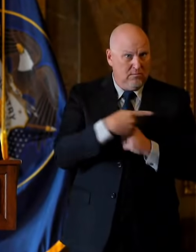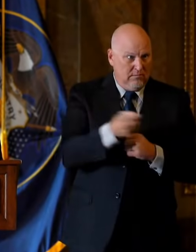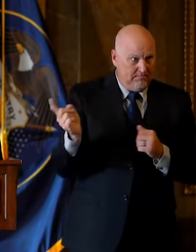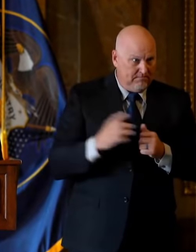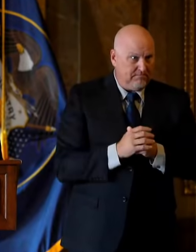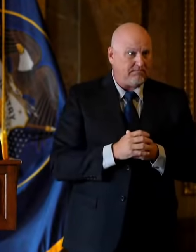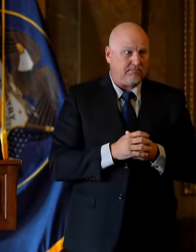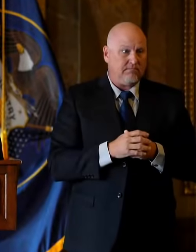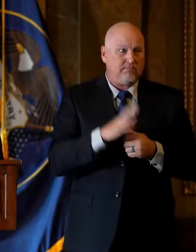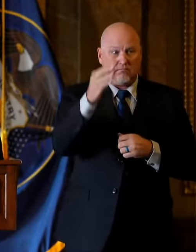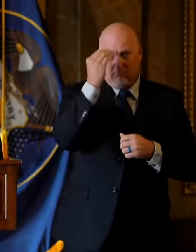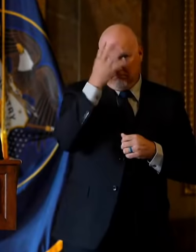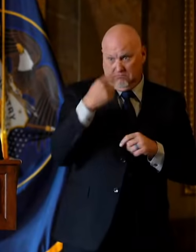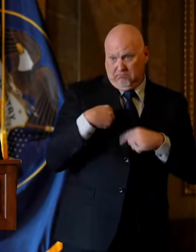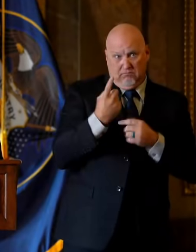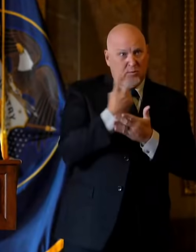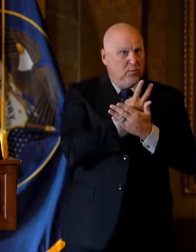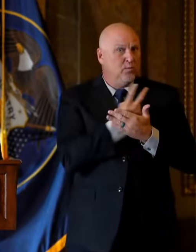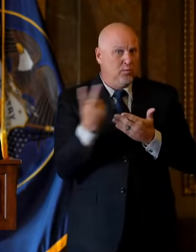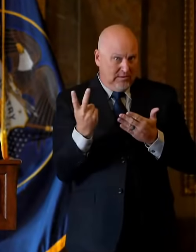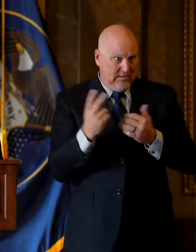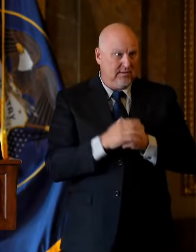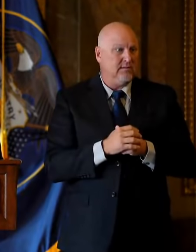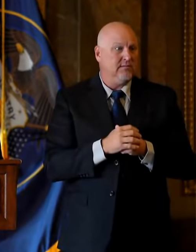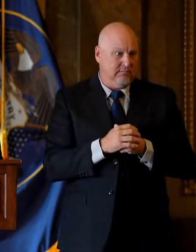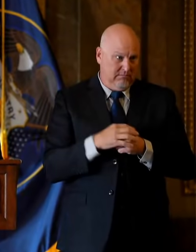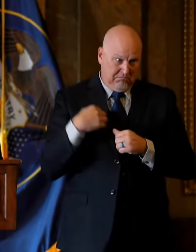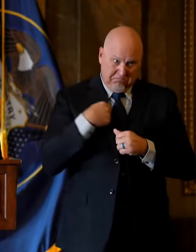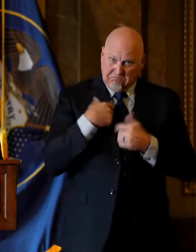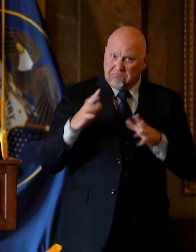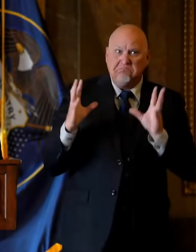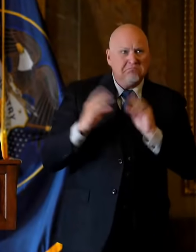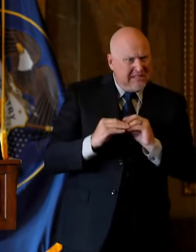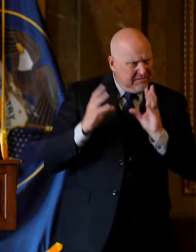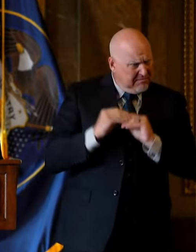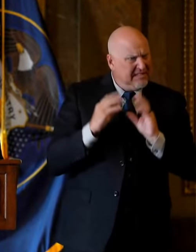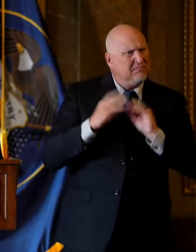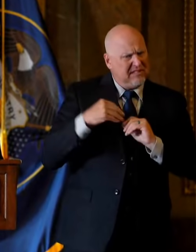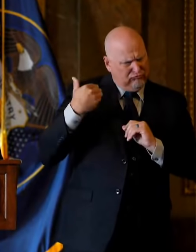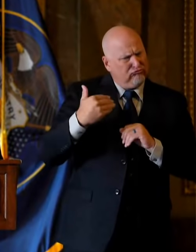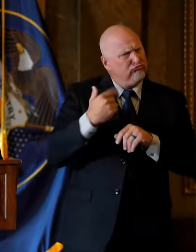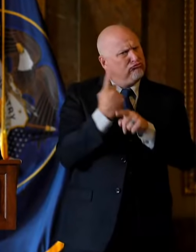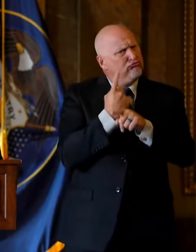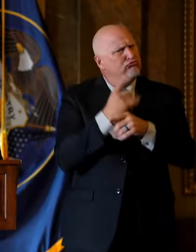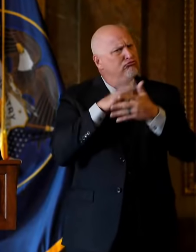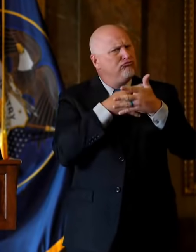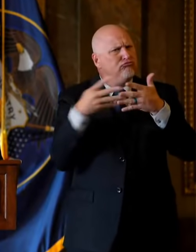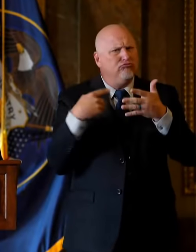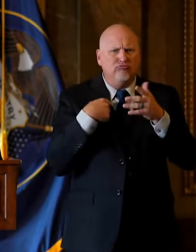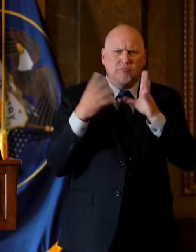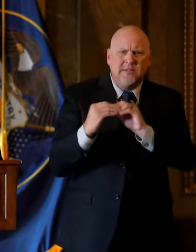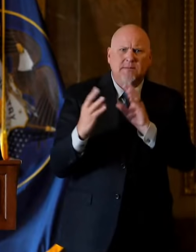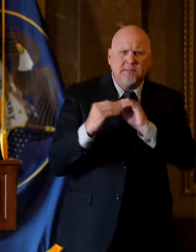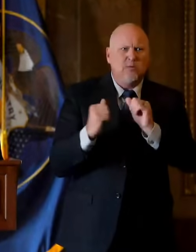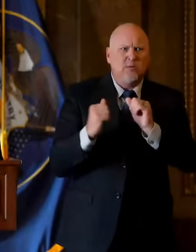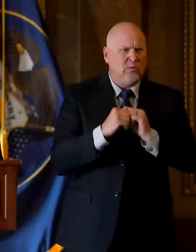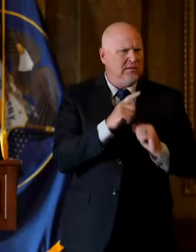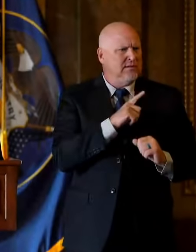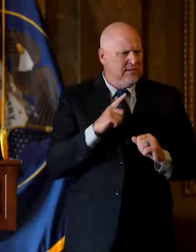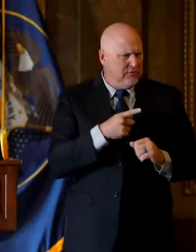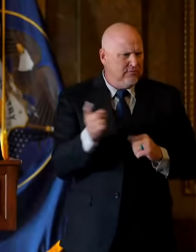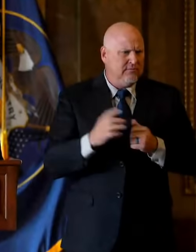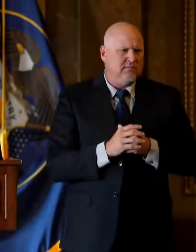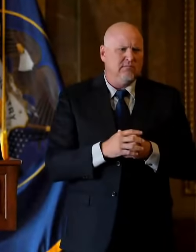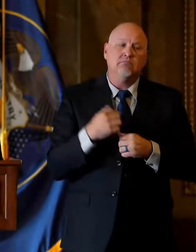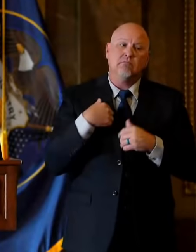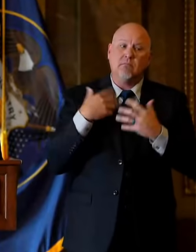the past 2 weeks. We have been meeting regularly with legislative leadership. I want to thank and commend